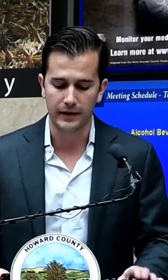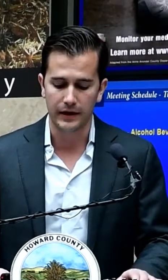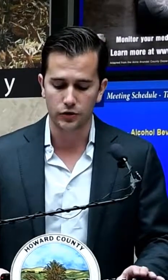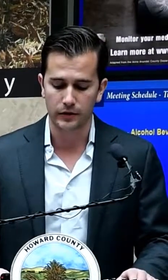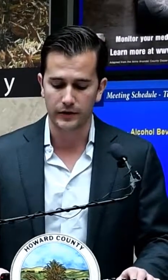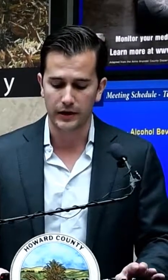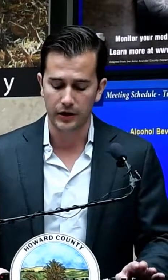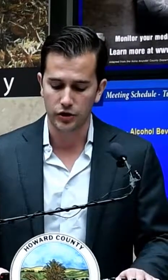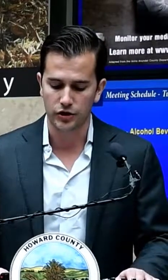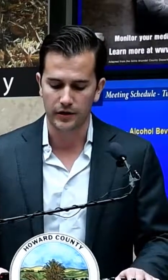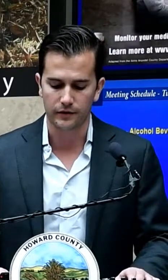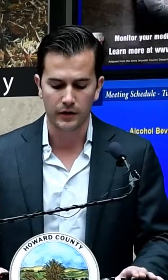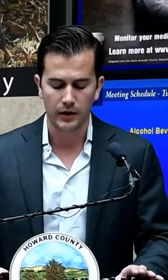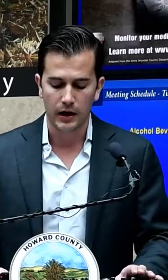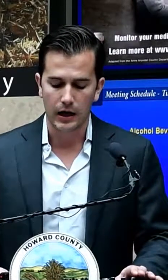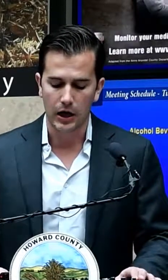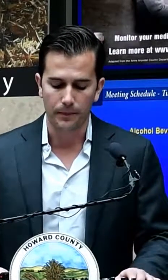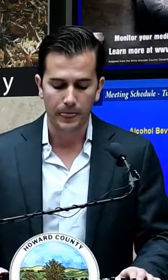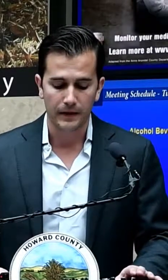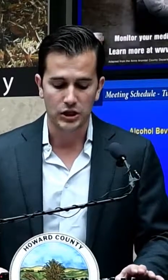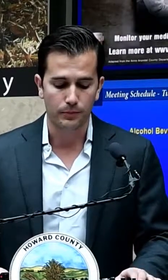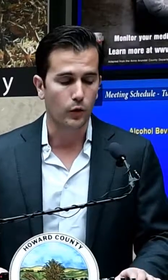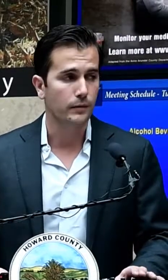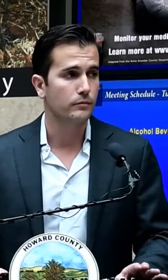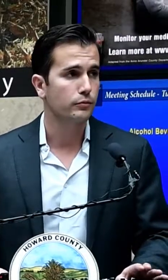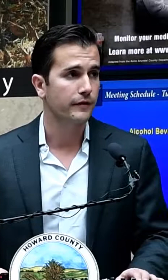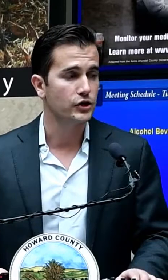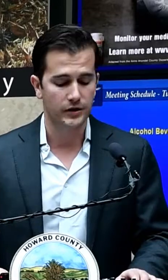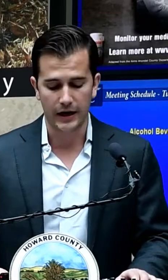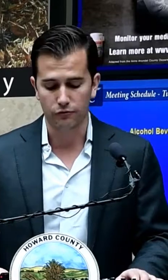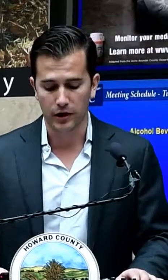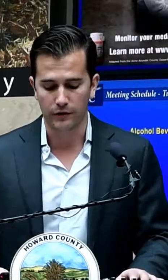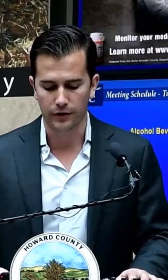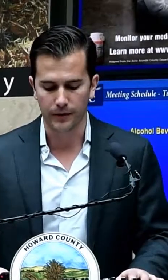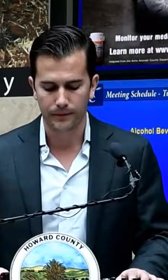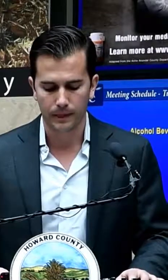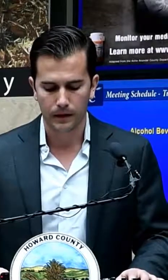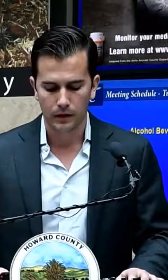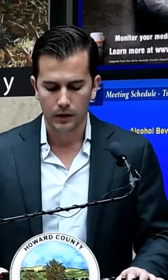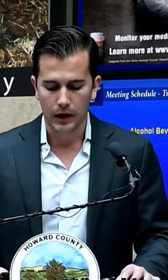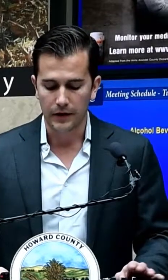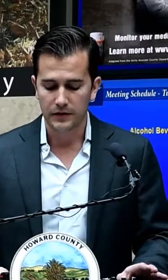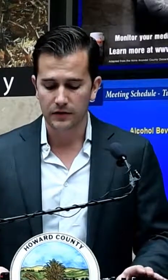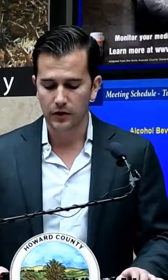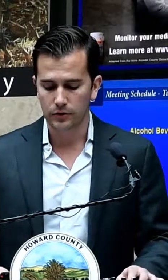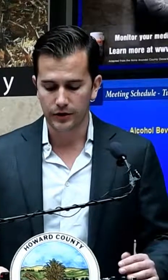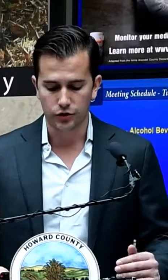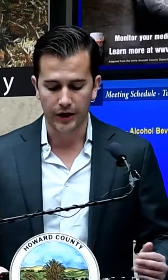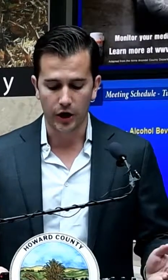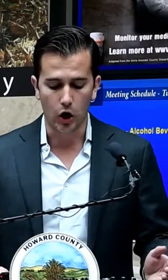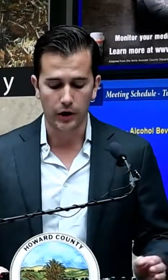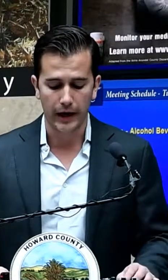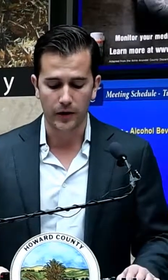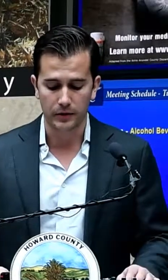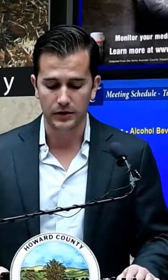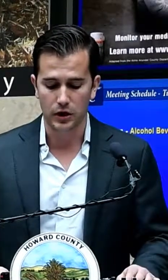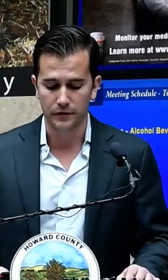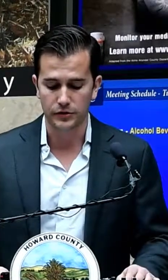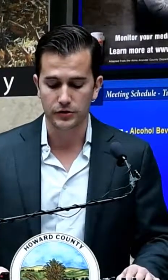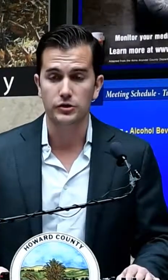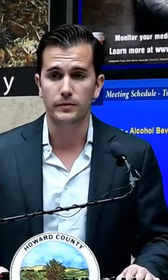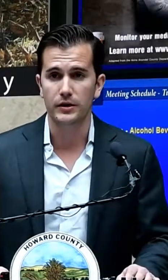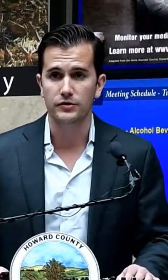problem with a data-driven initiative that support prevention and recovery. This has included training all county